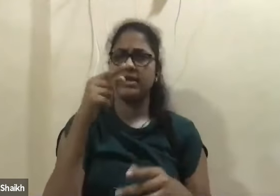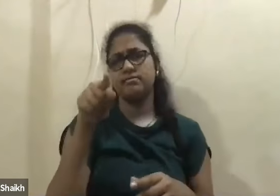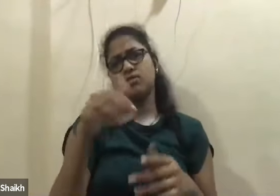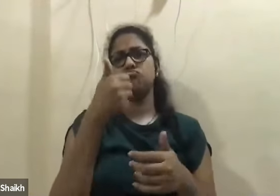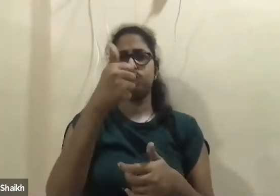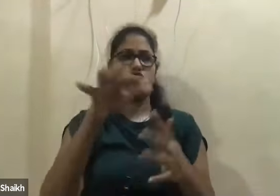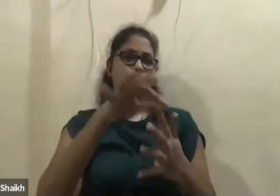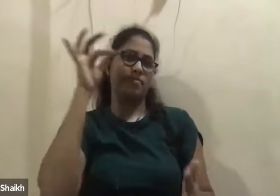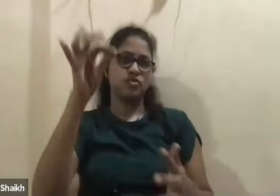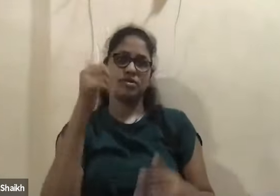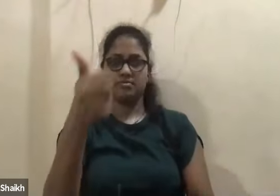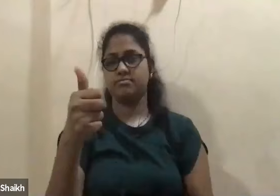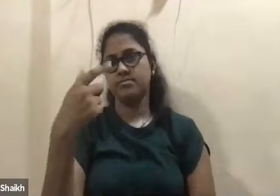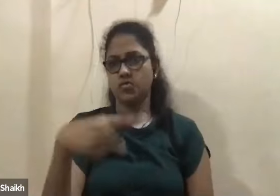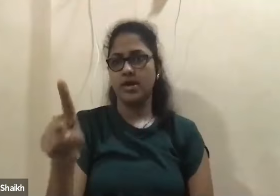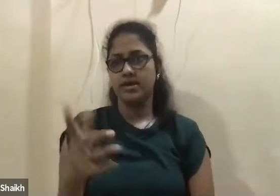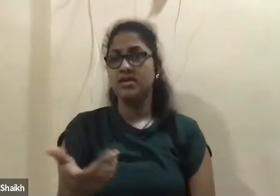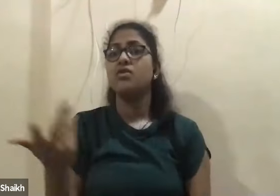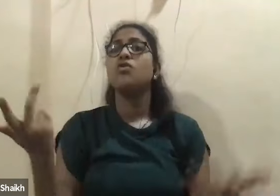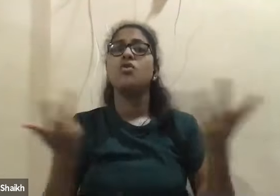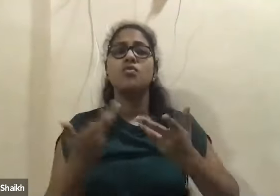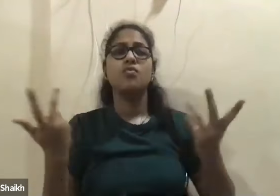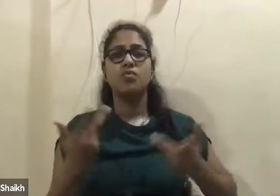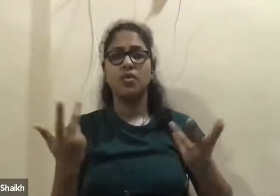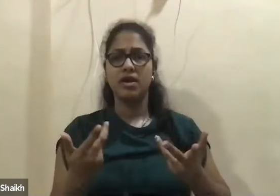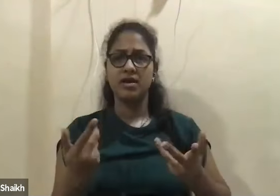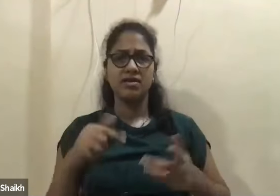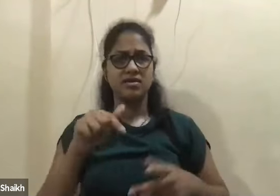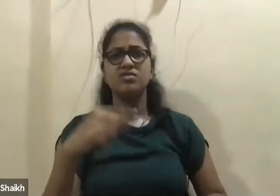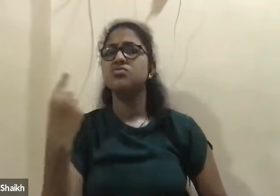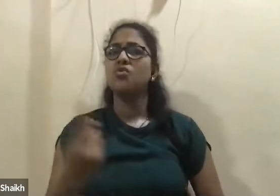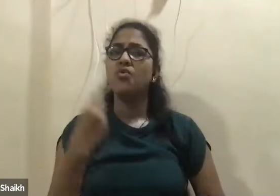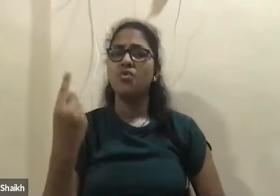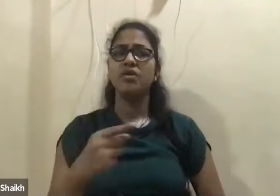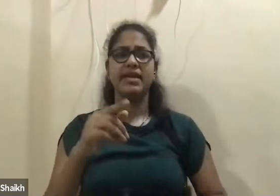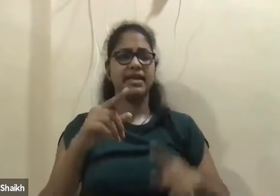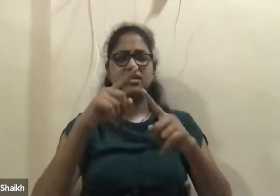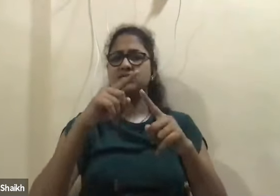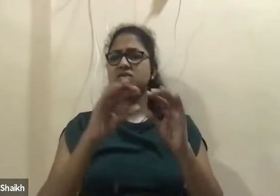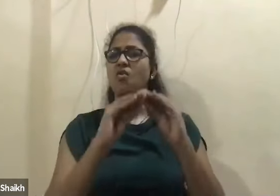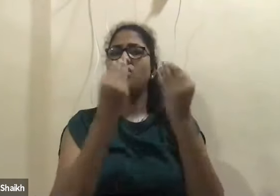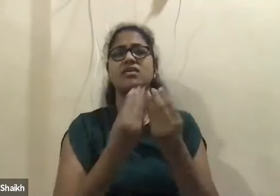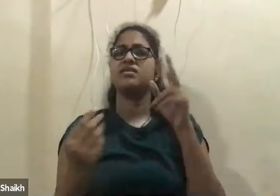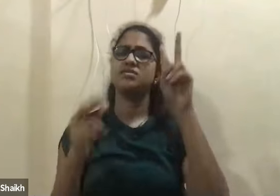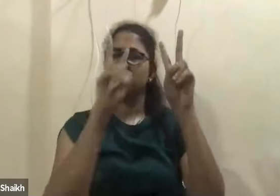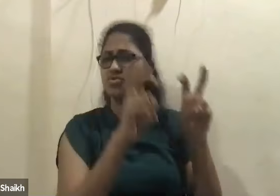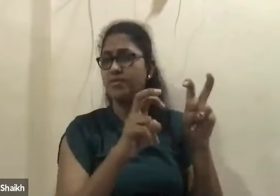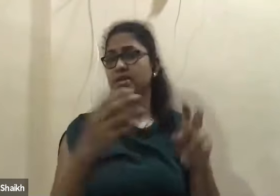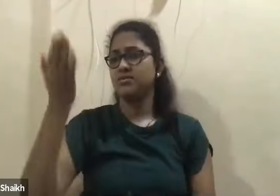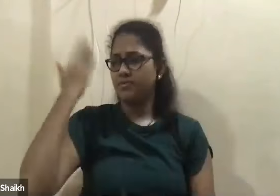option. Yeah. Because then it's just a matter of trust. And I was told that from